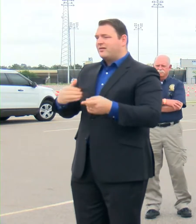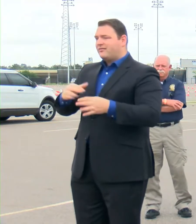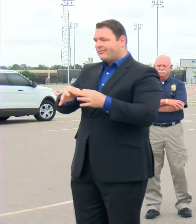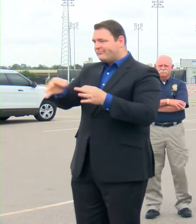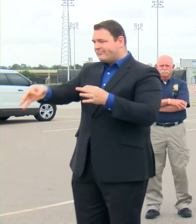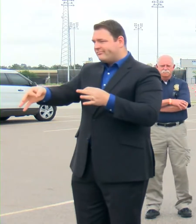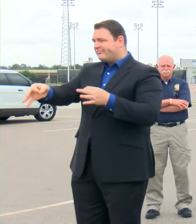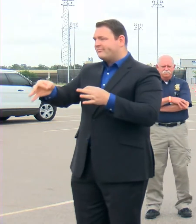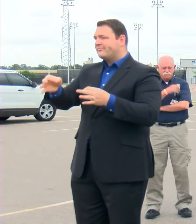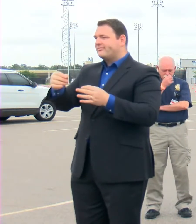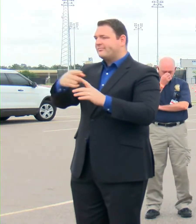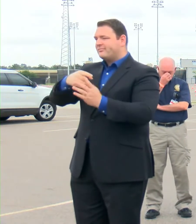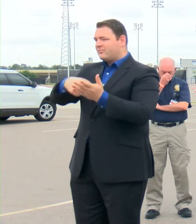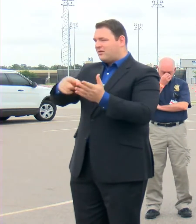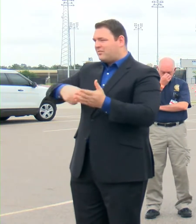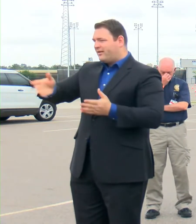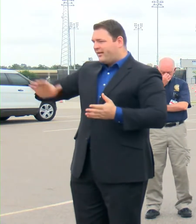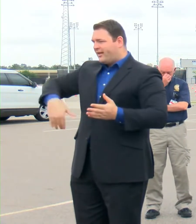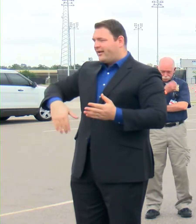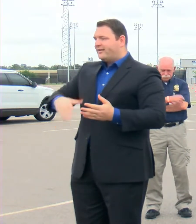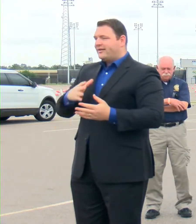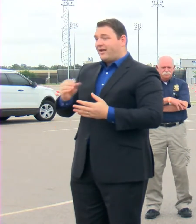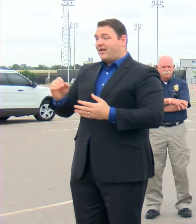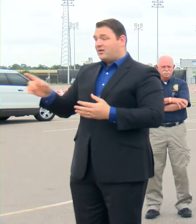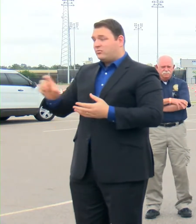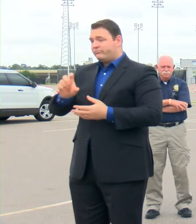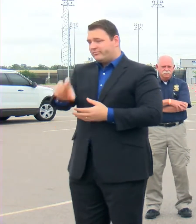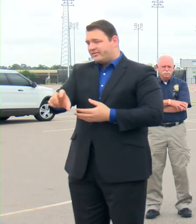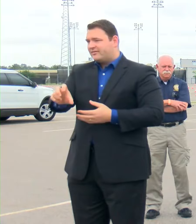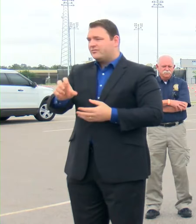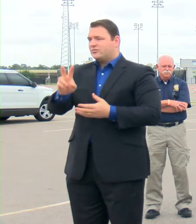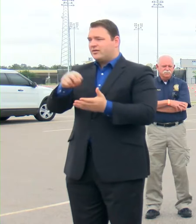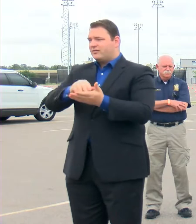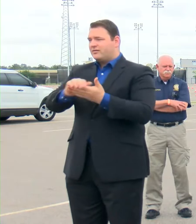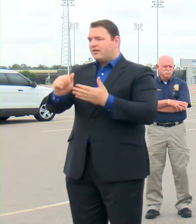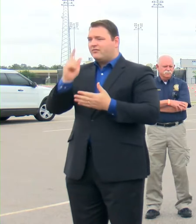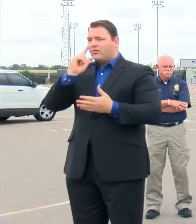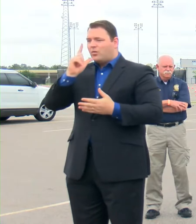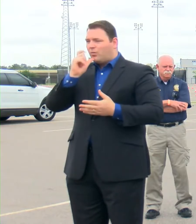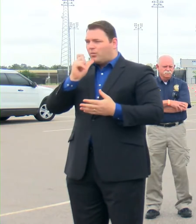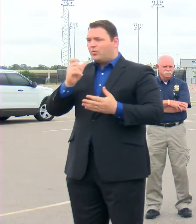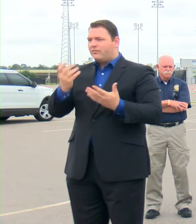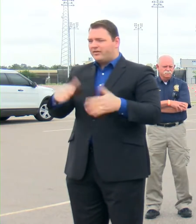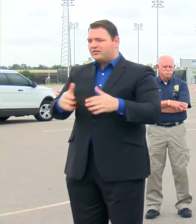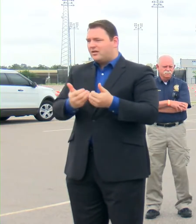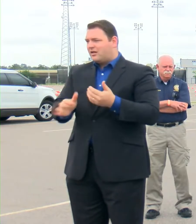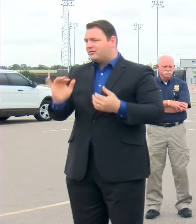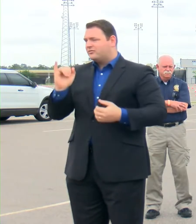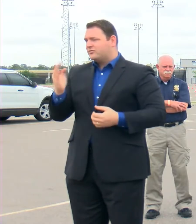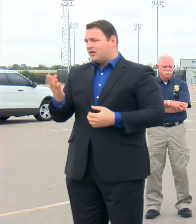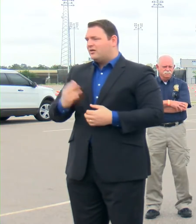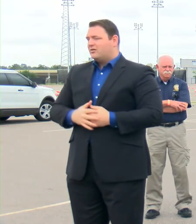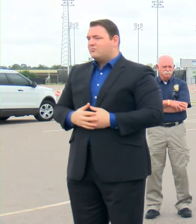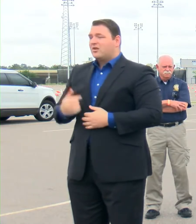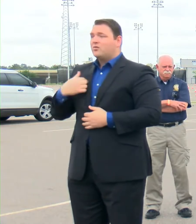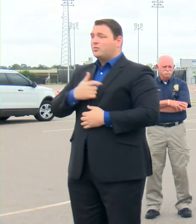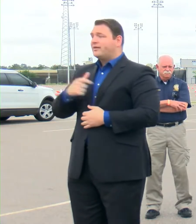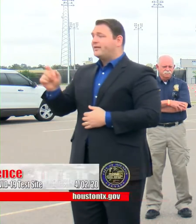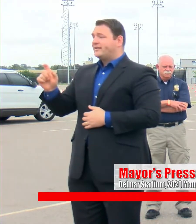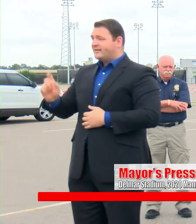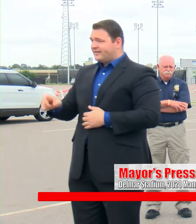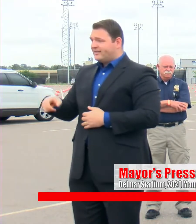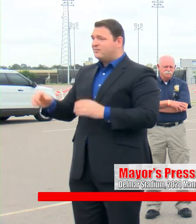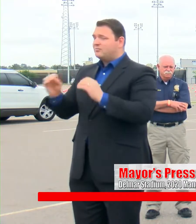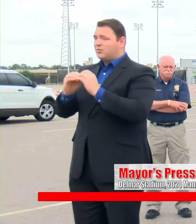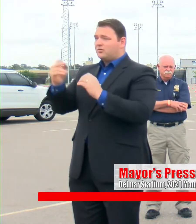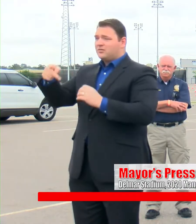residents who have lost their jobs and or their income. So certainly want to thank all of them. We are always in the need for more PPEs. So let